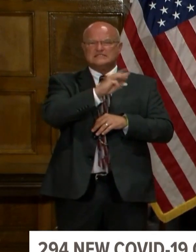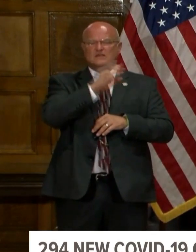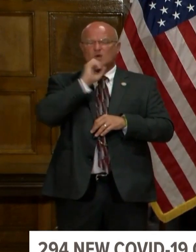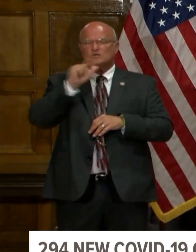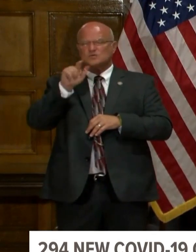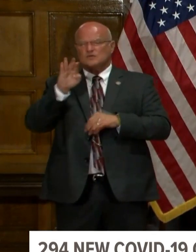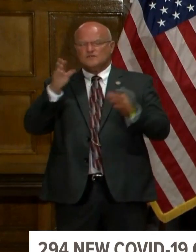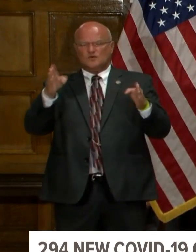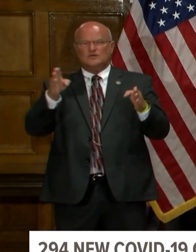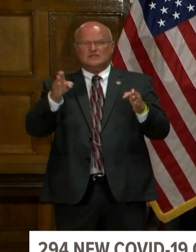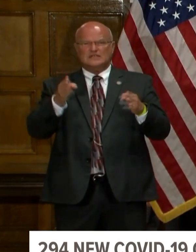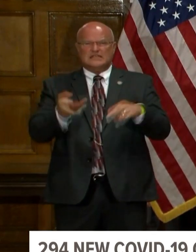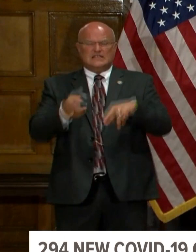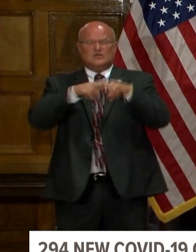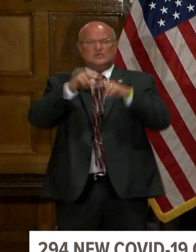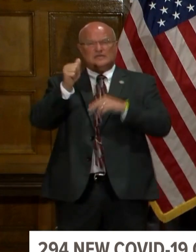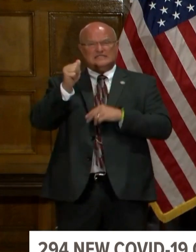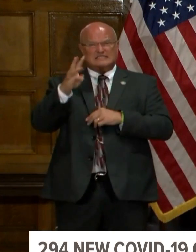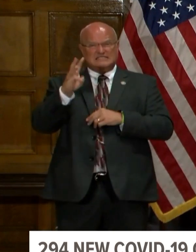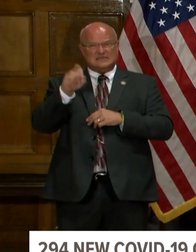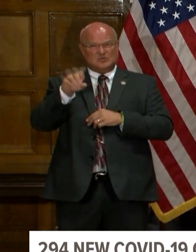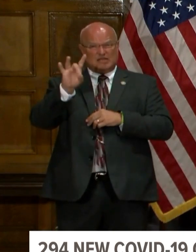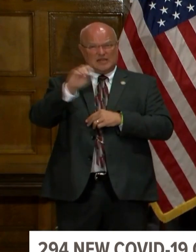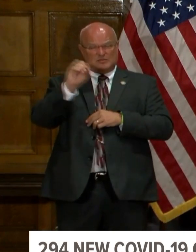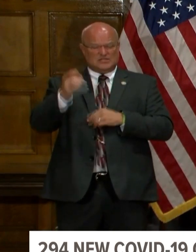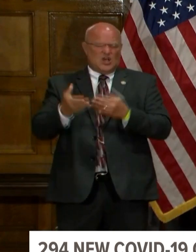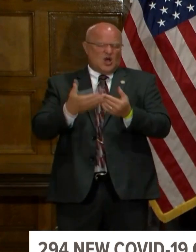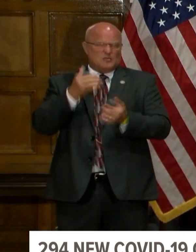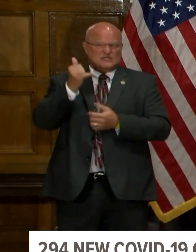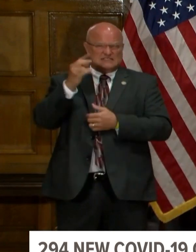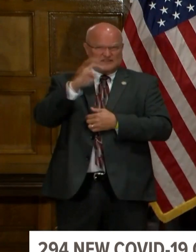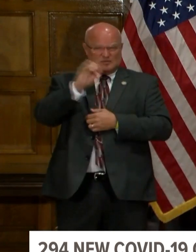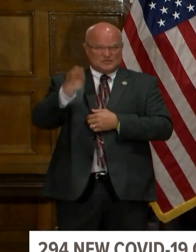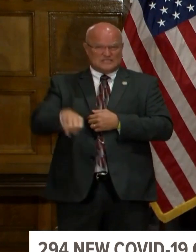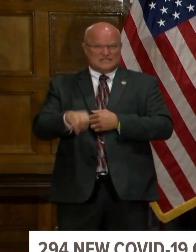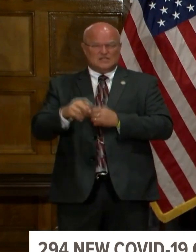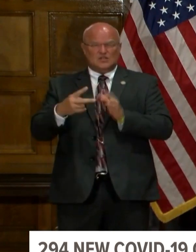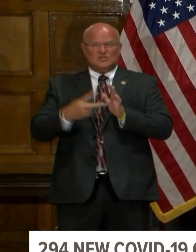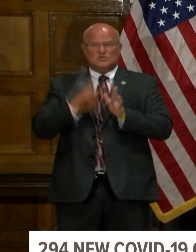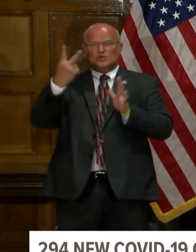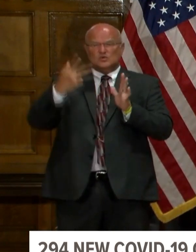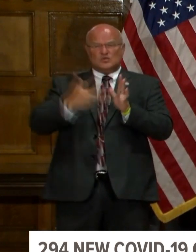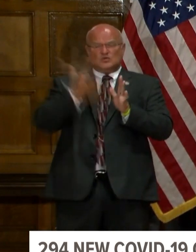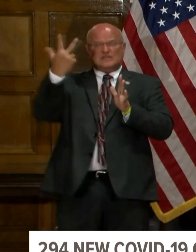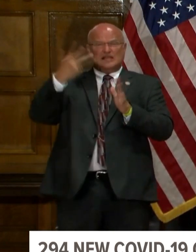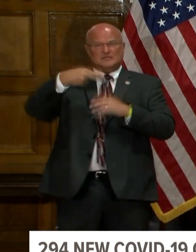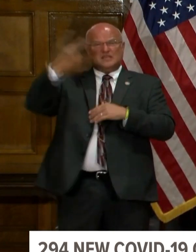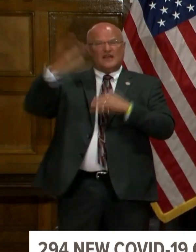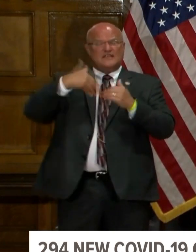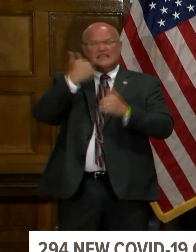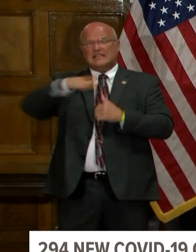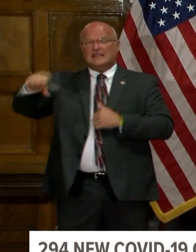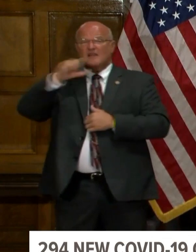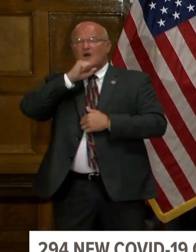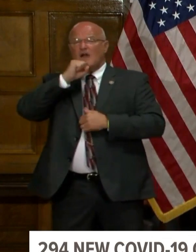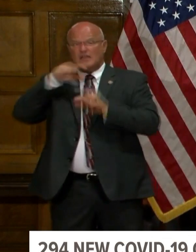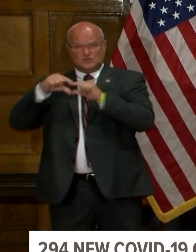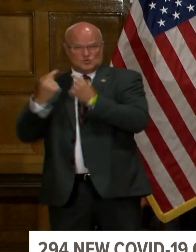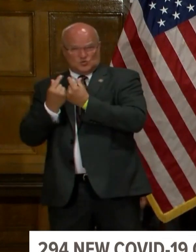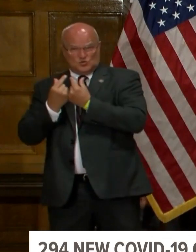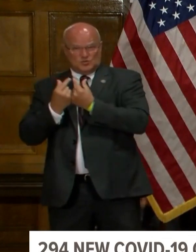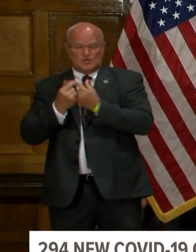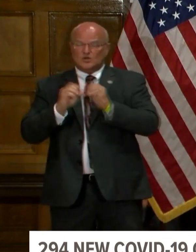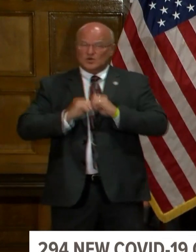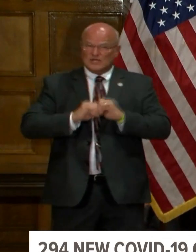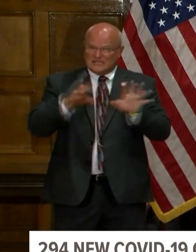it increased by 16.8% or nearly 17%. That's 2 to 3 times higher than any of the other age groups. So we're clearly